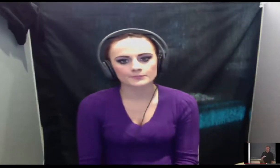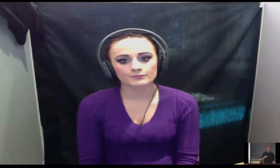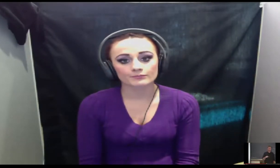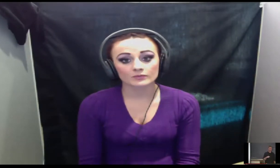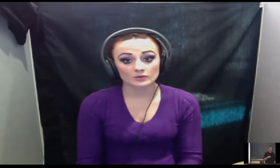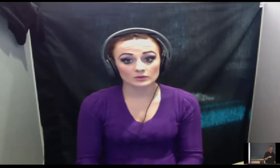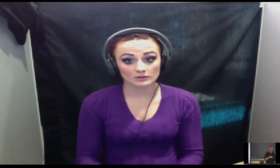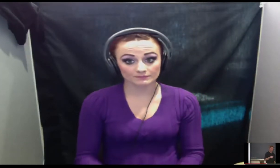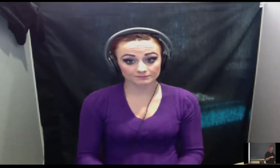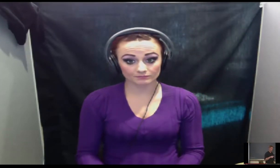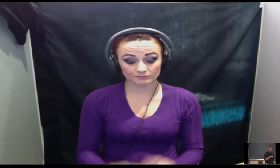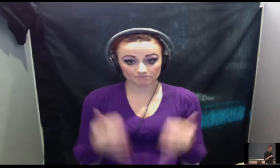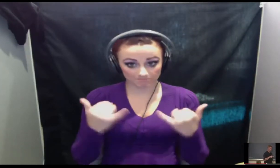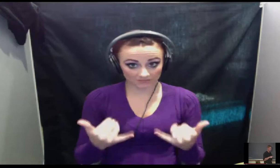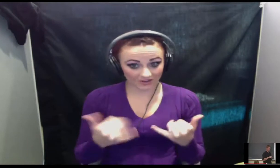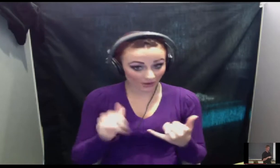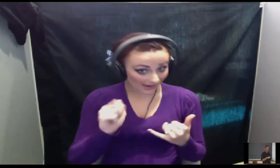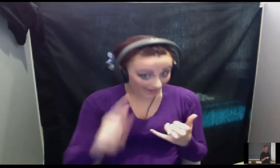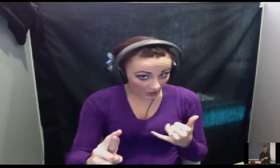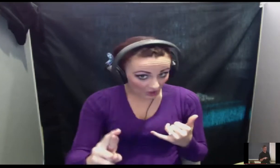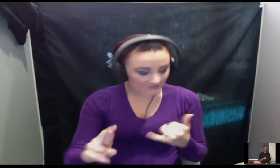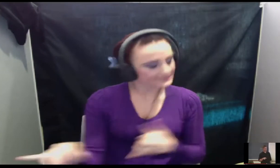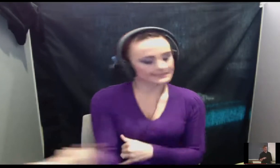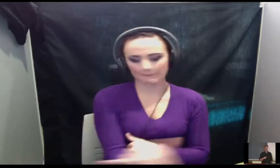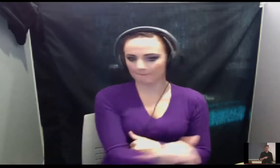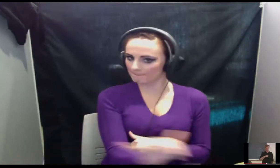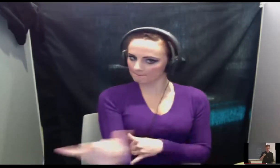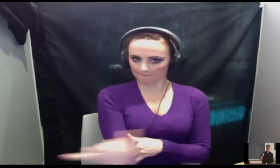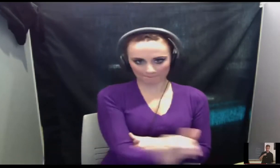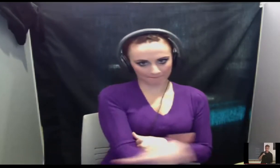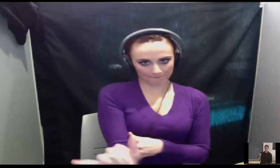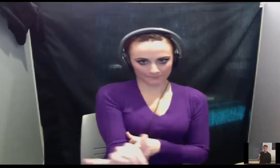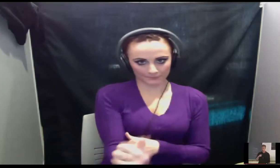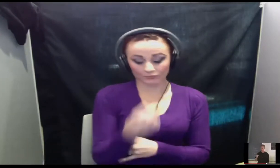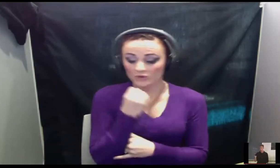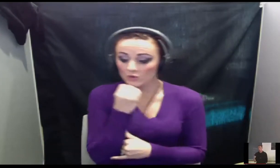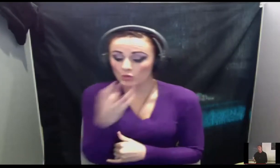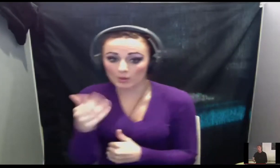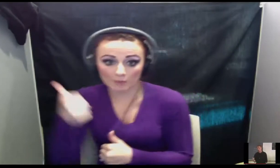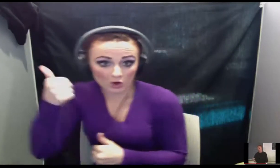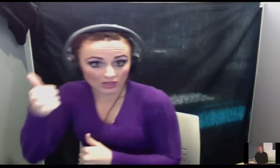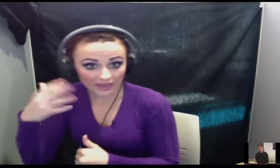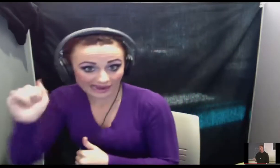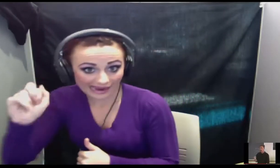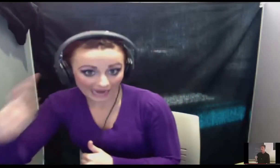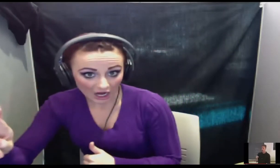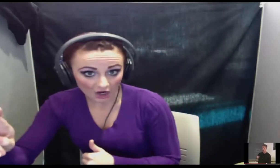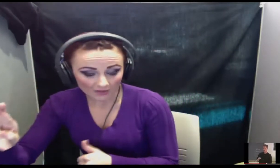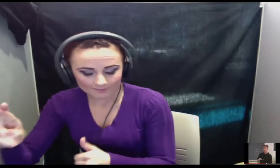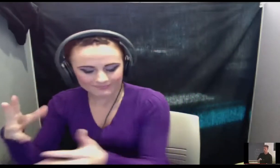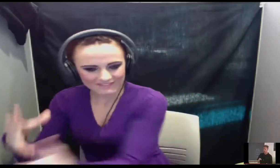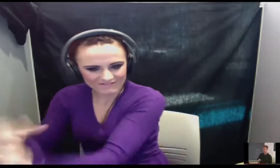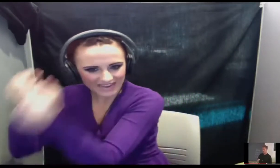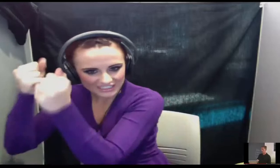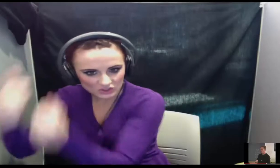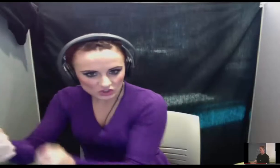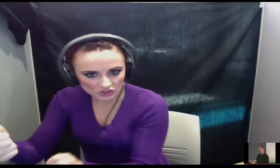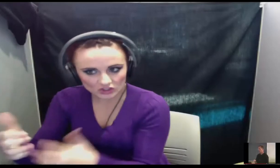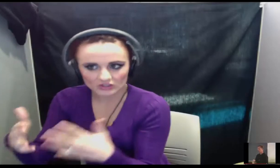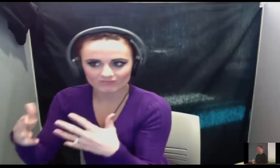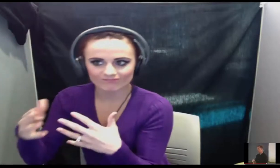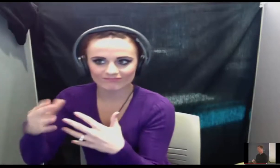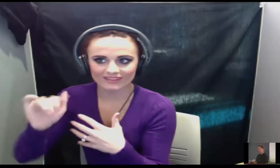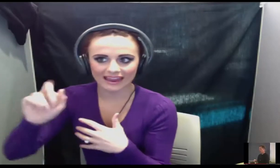air molecules, they're the same way. The warmer the air, the faster those air molecules are moving, and the more space there is between